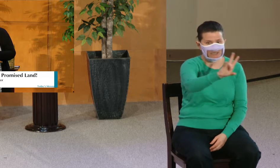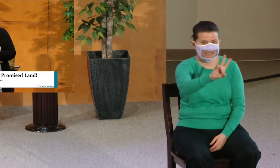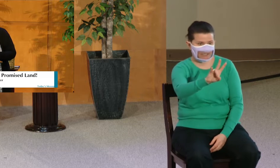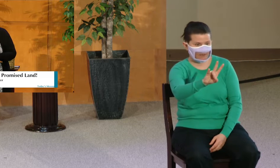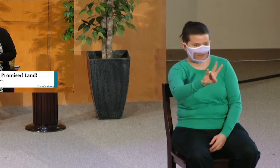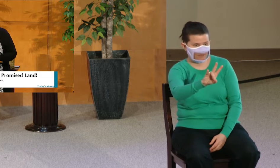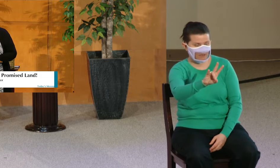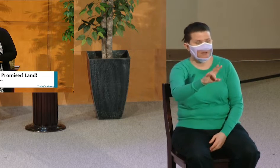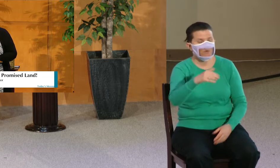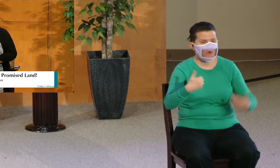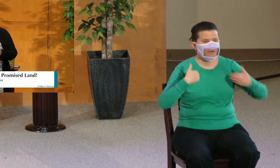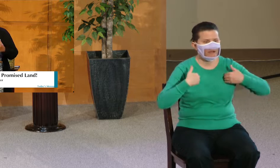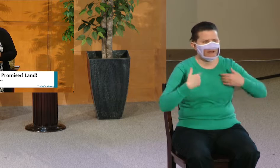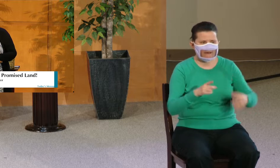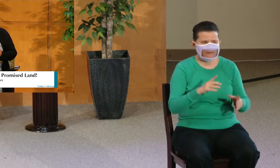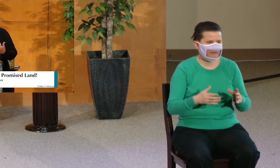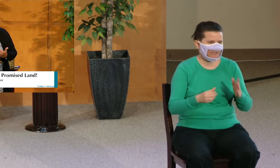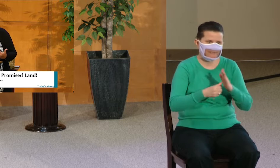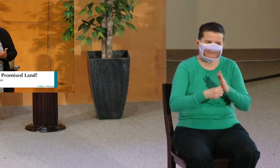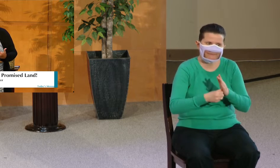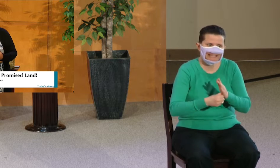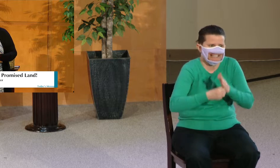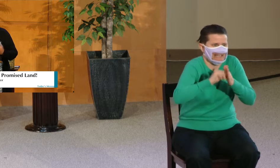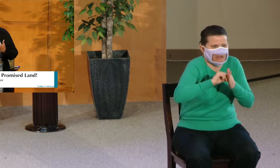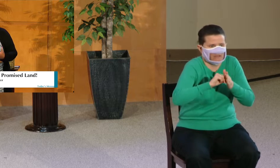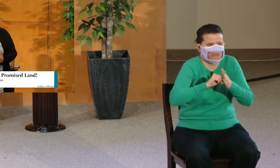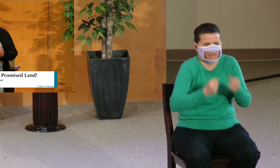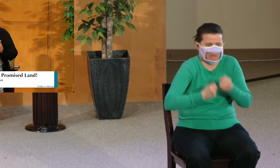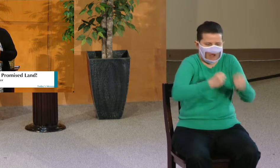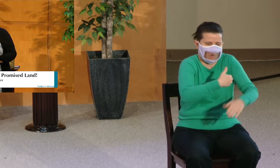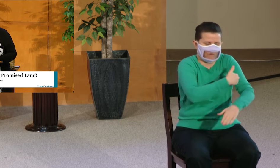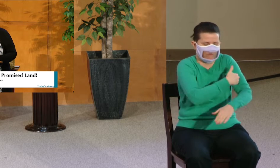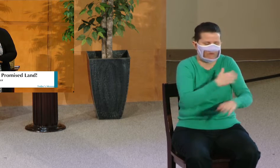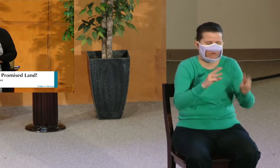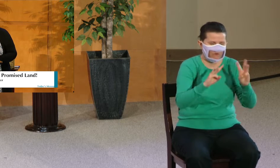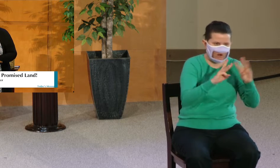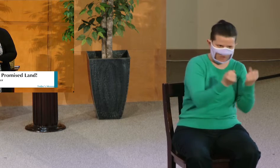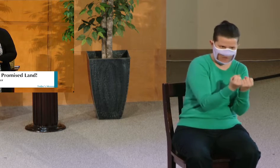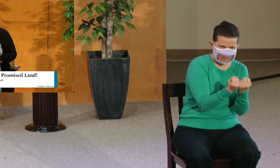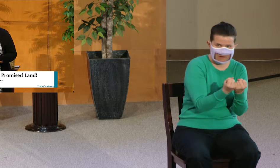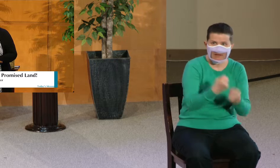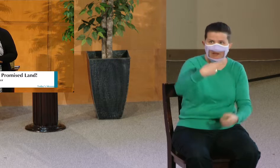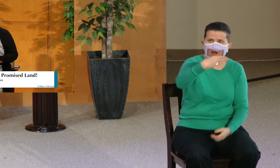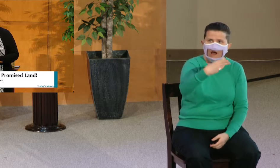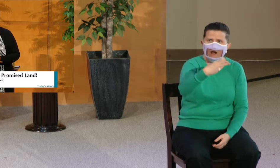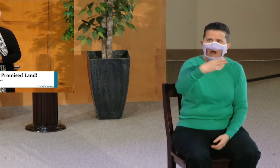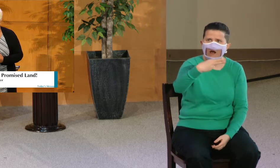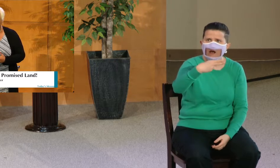HOP-COF, which stands for Honoring Our Past and Creating Our Future,